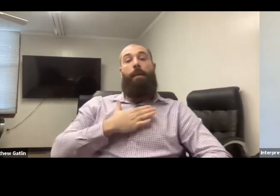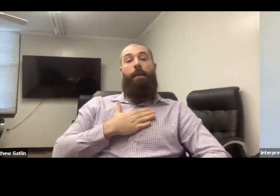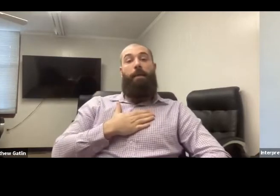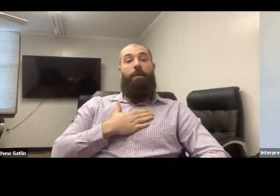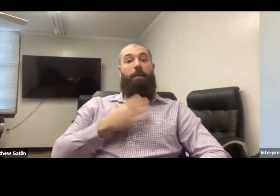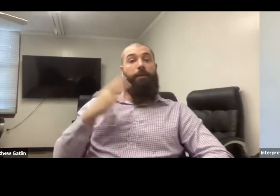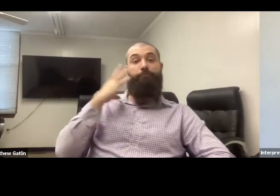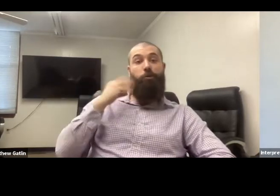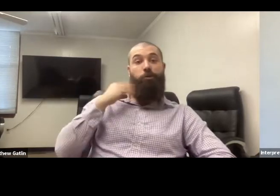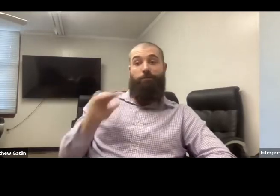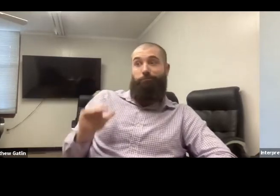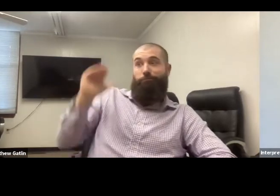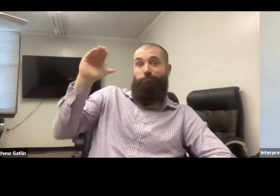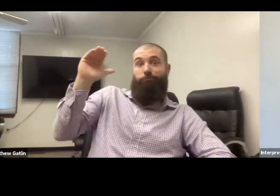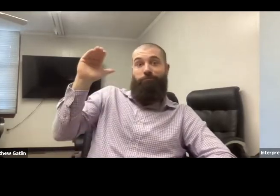And for example,